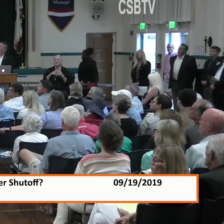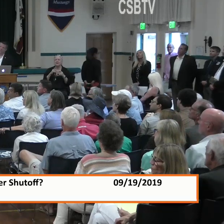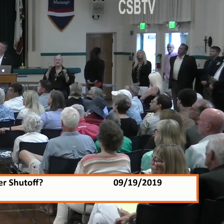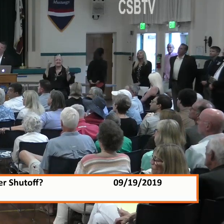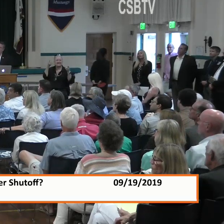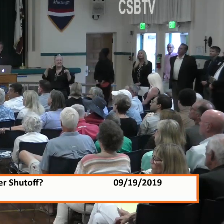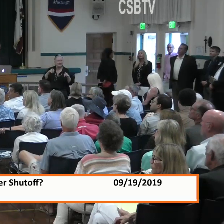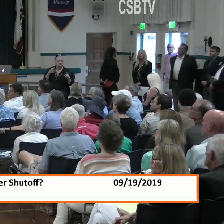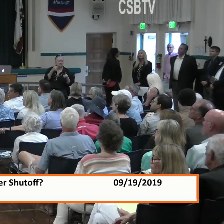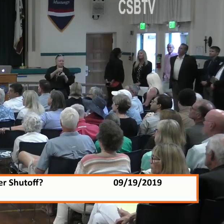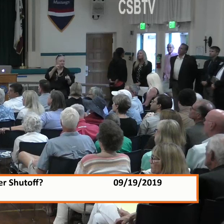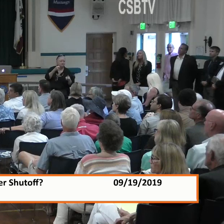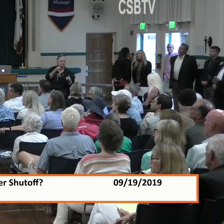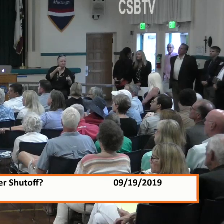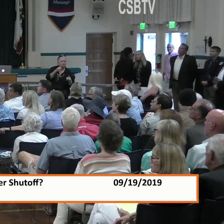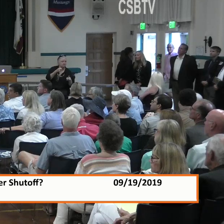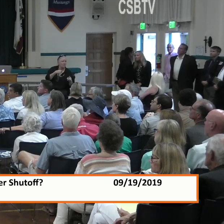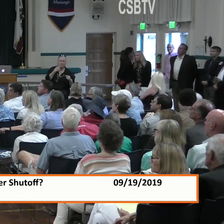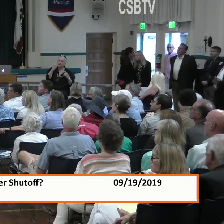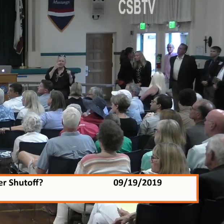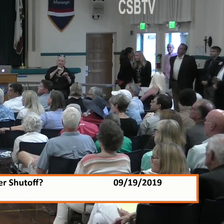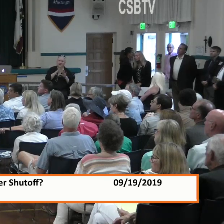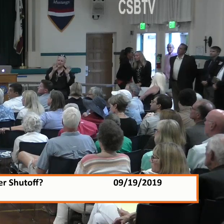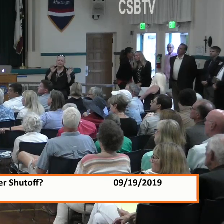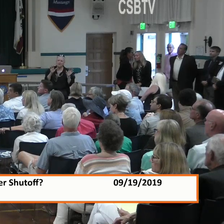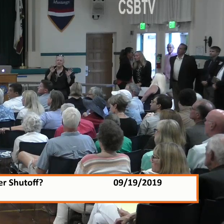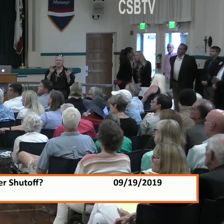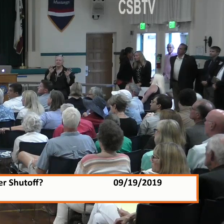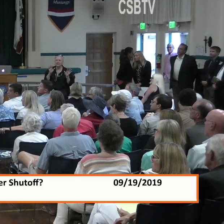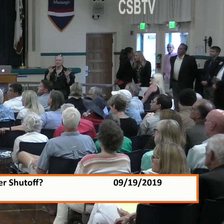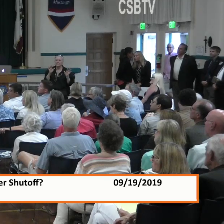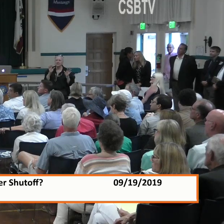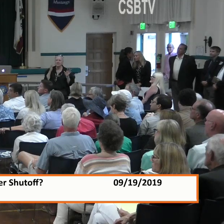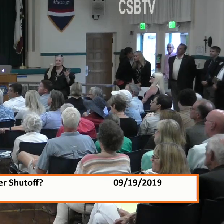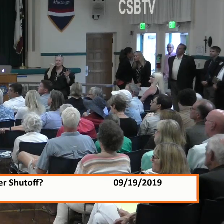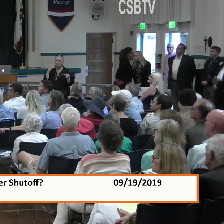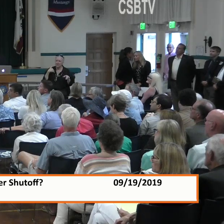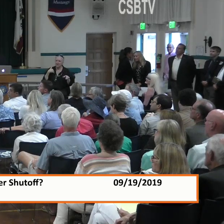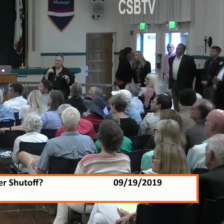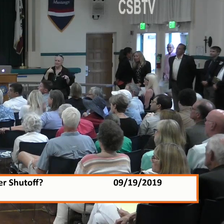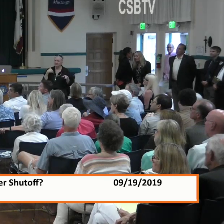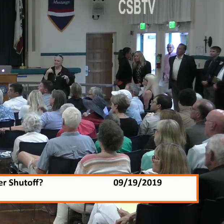disaster strikes, we're not thinking clearly. So if you have